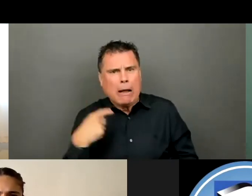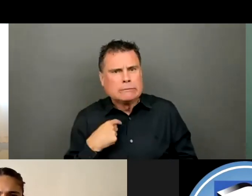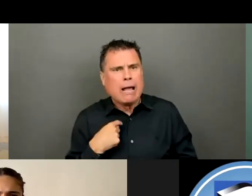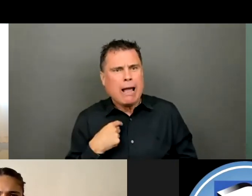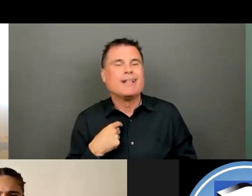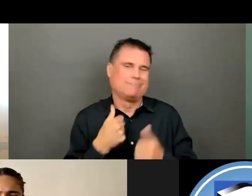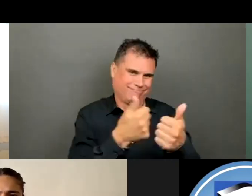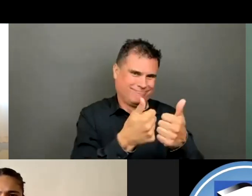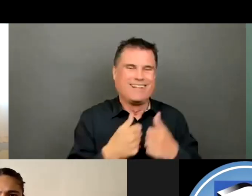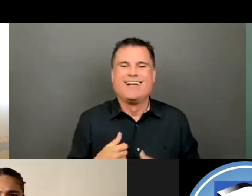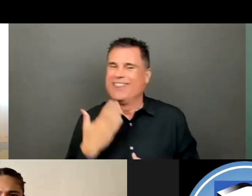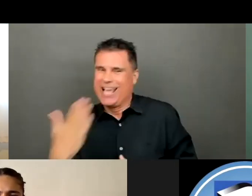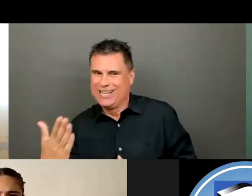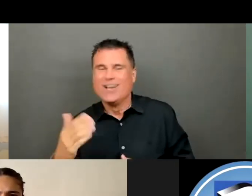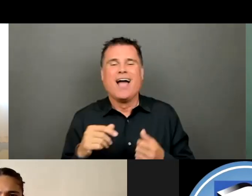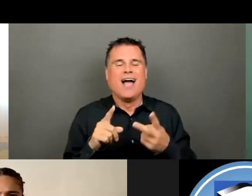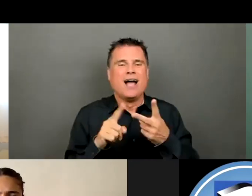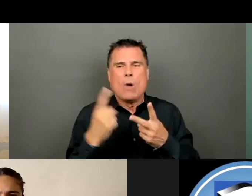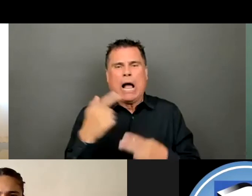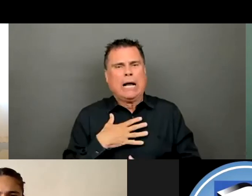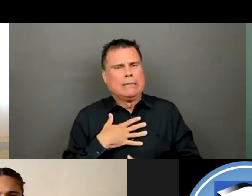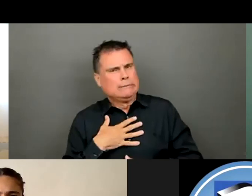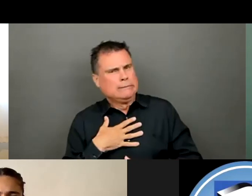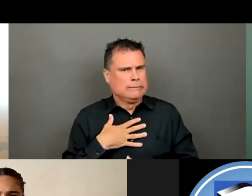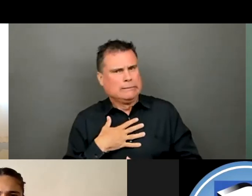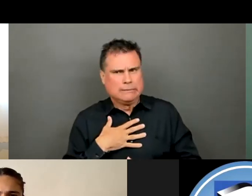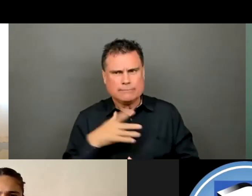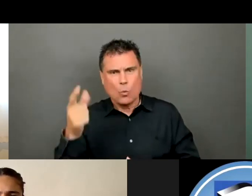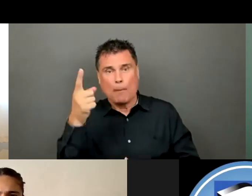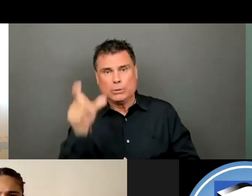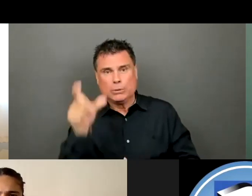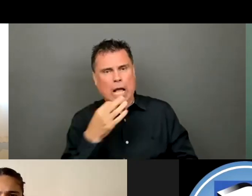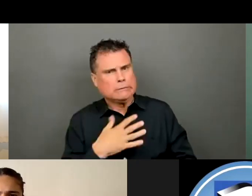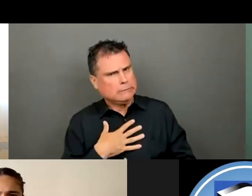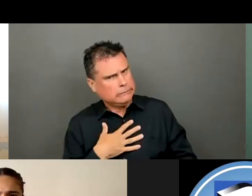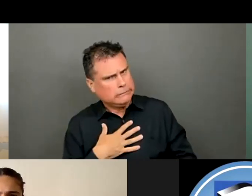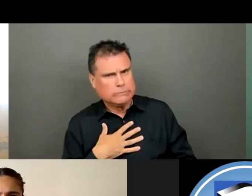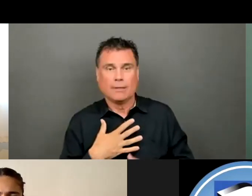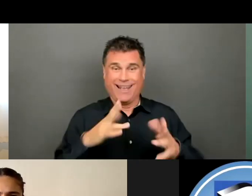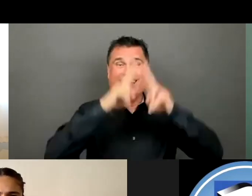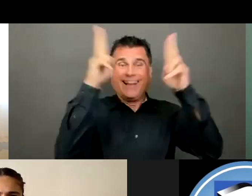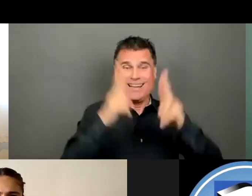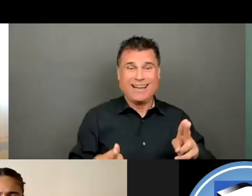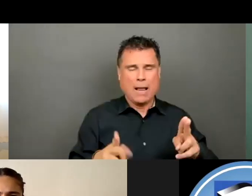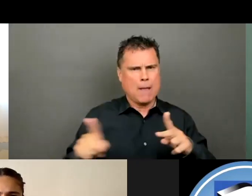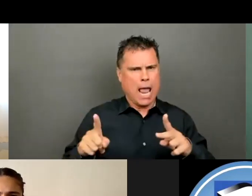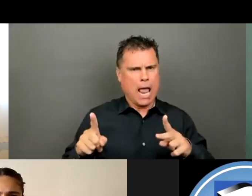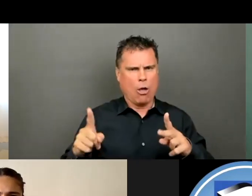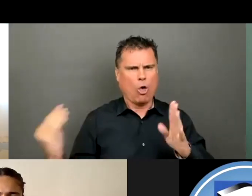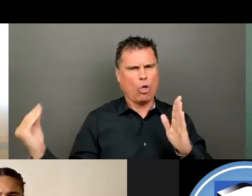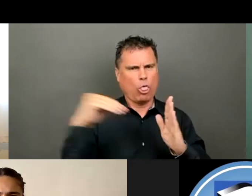forth. It's been in the chat box, and then thank you. And then also there's one person that's